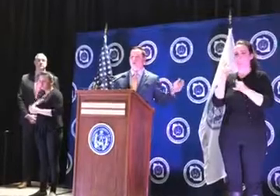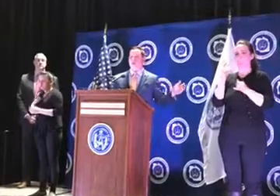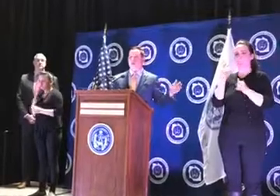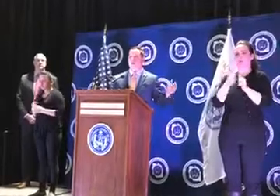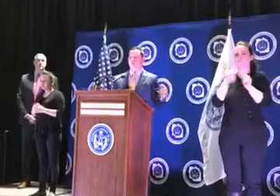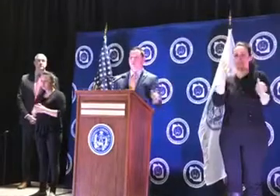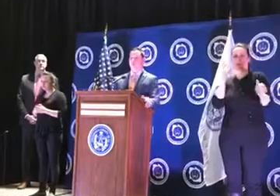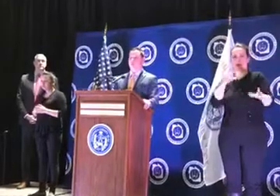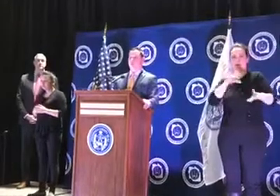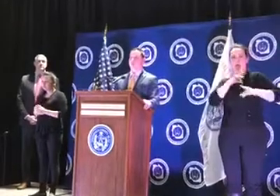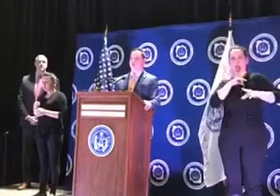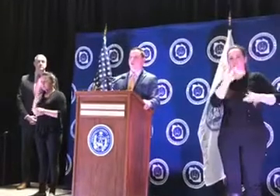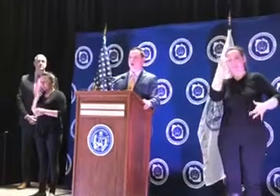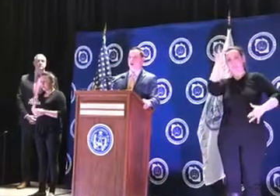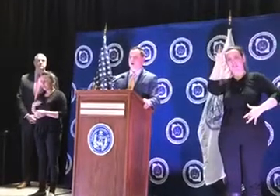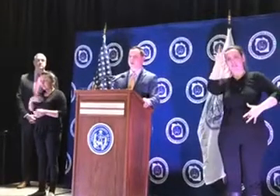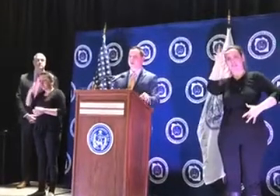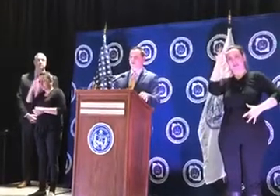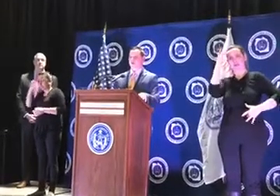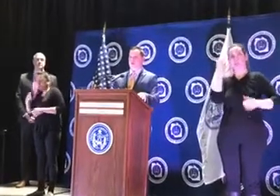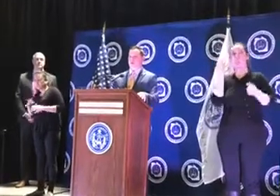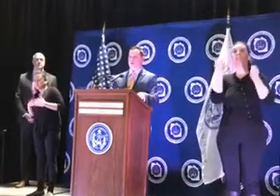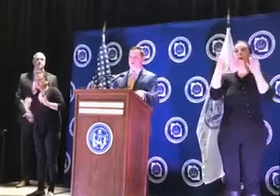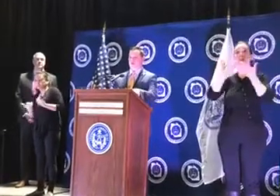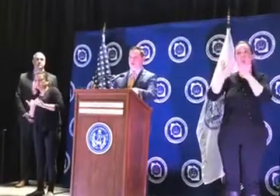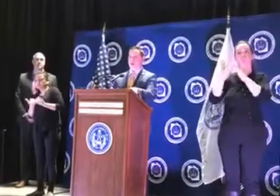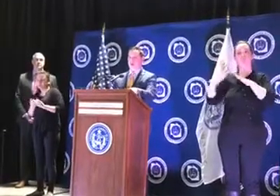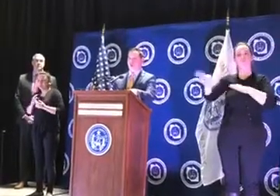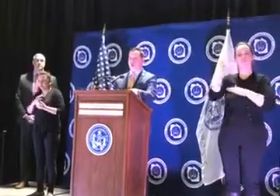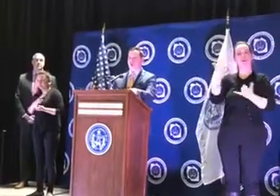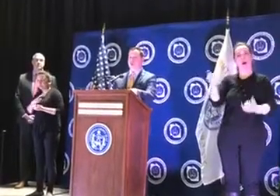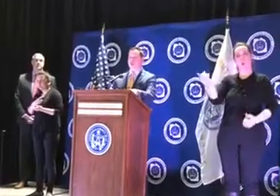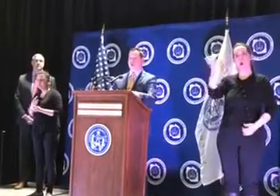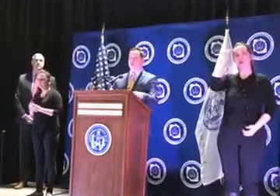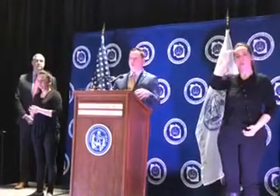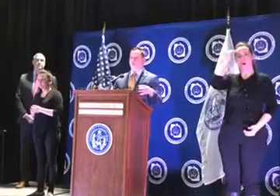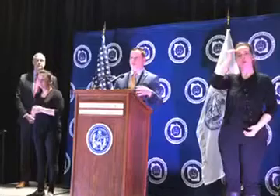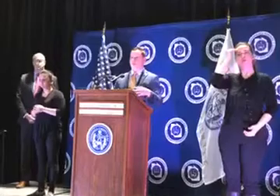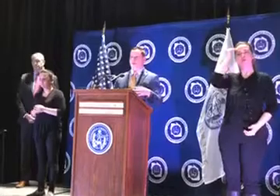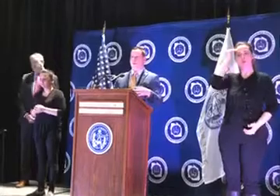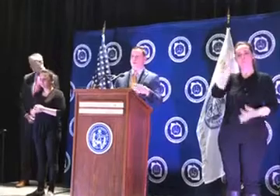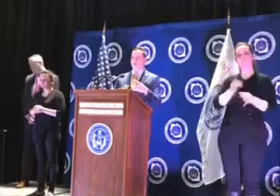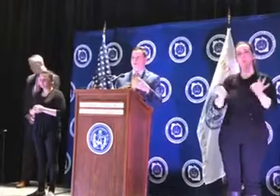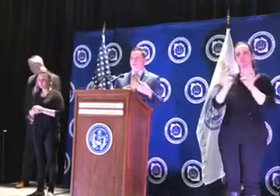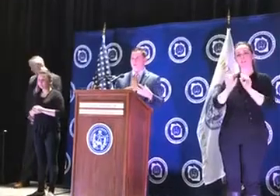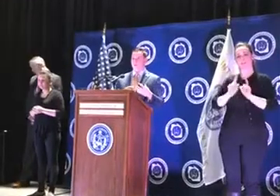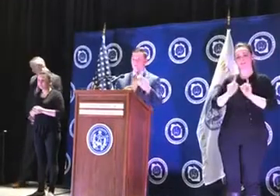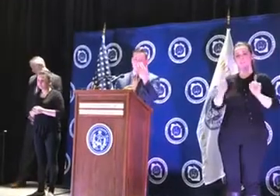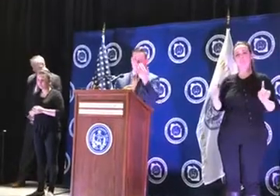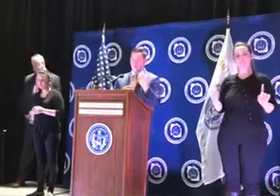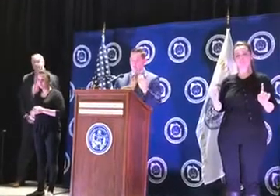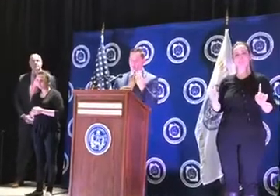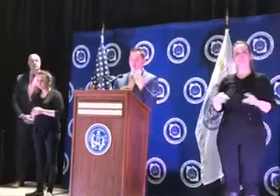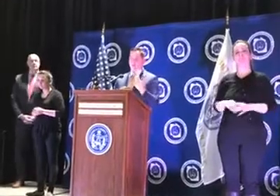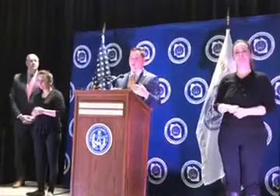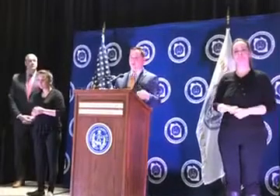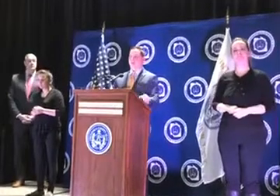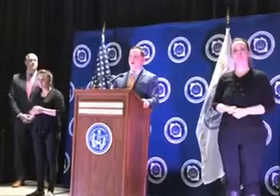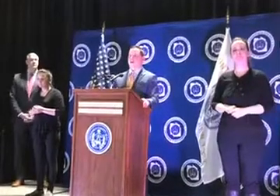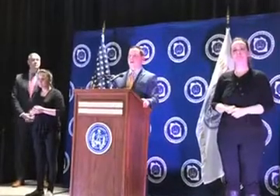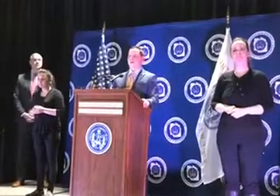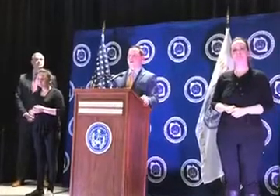working with Dr. Gupta and her team. And they need to, because there's a lot of work. We did robust testing. We're getting all these results back very